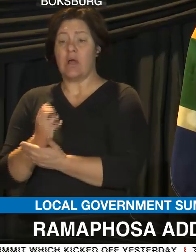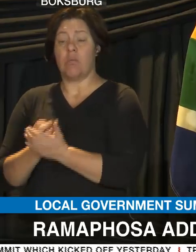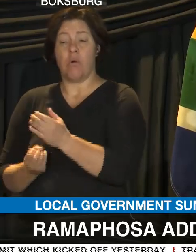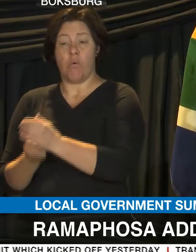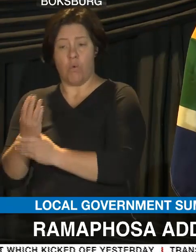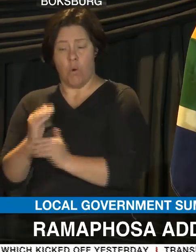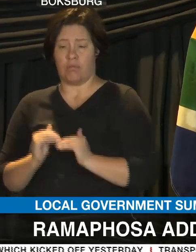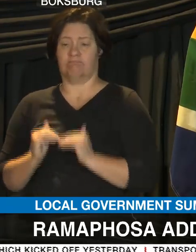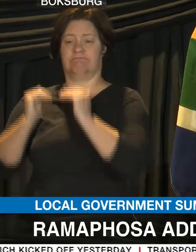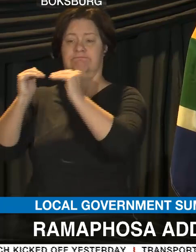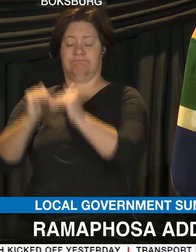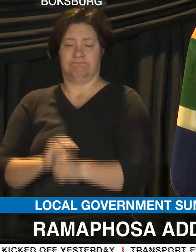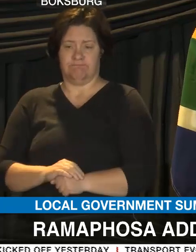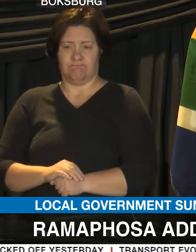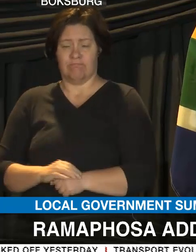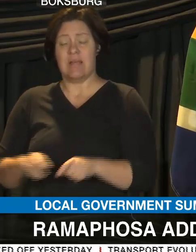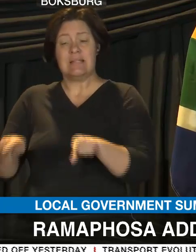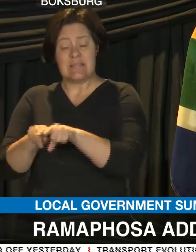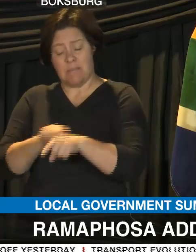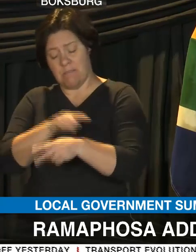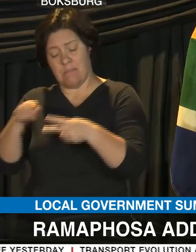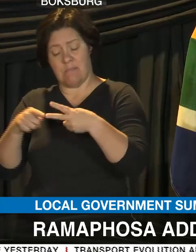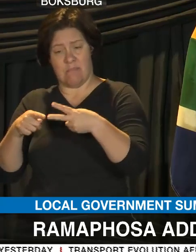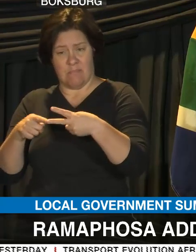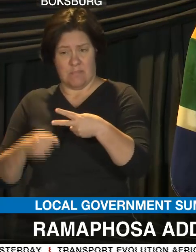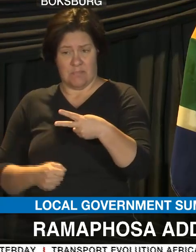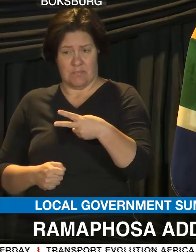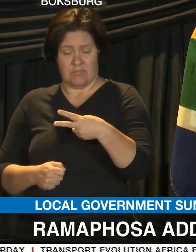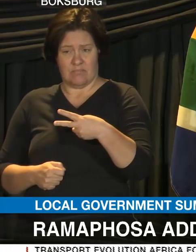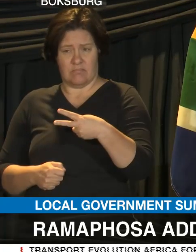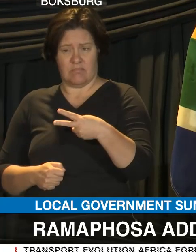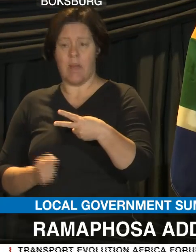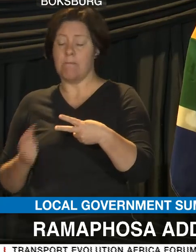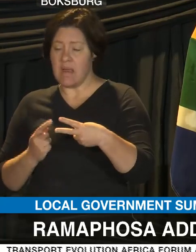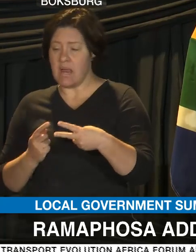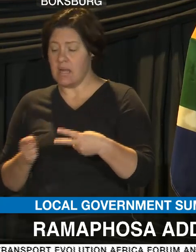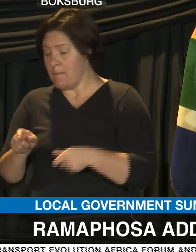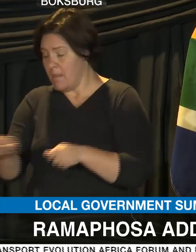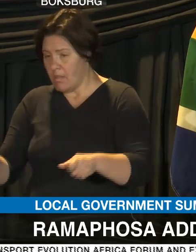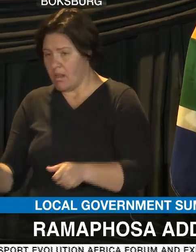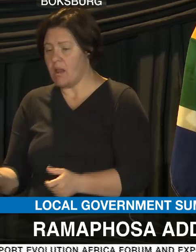growth and also focus on the imperative of revenue collection.